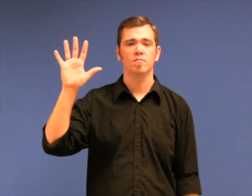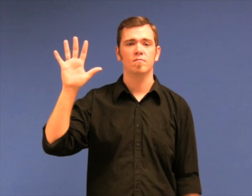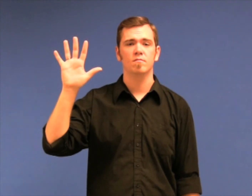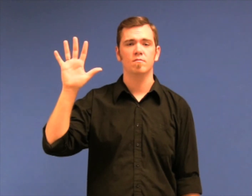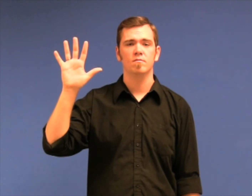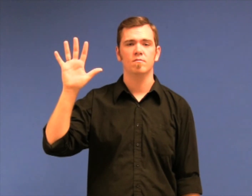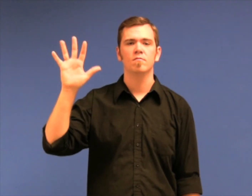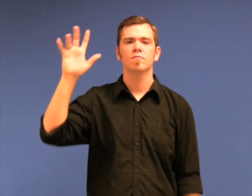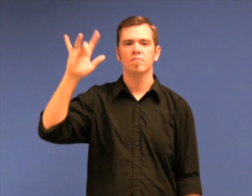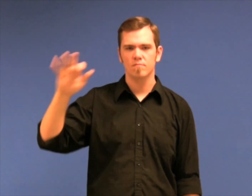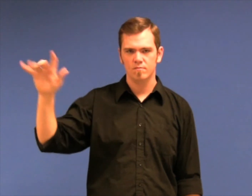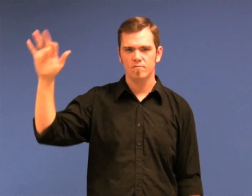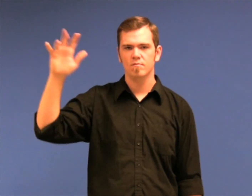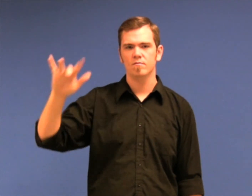is fingerspell.